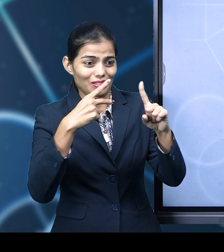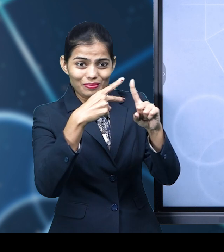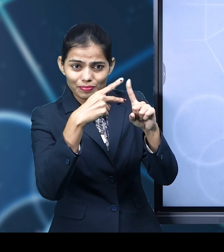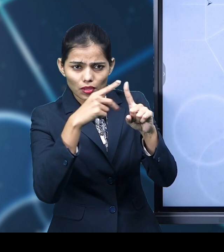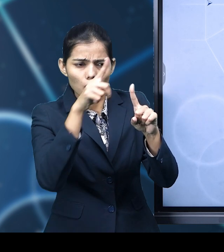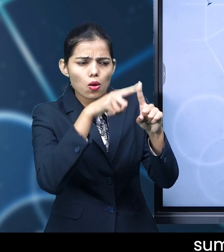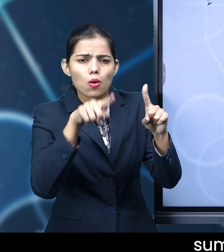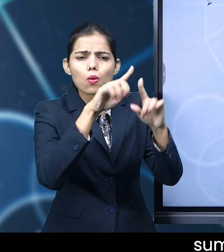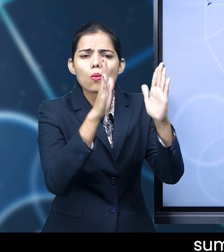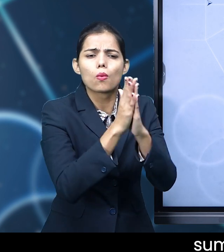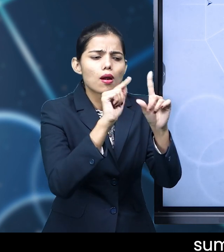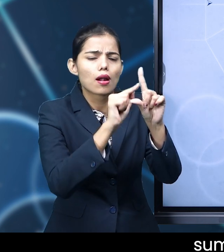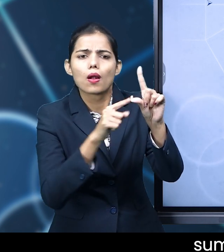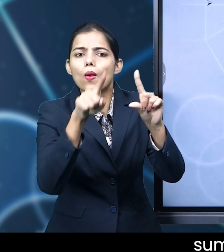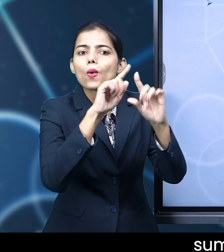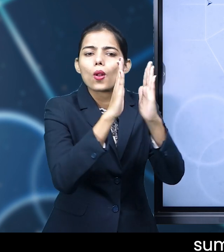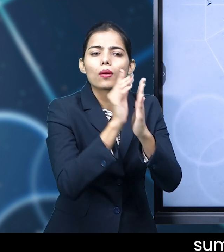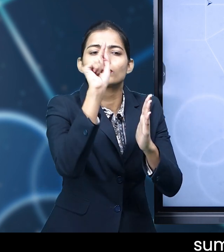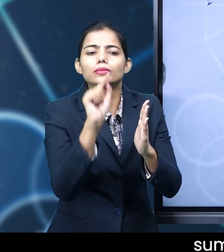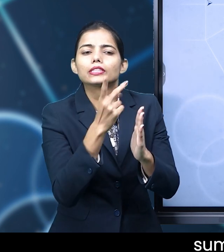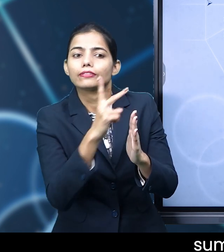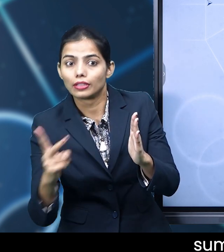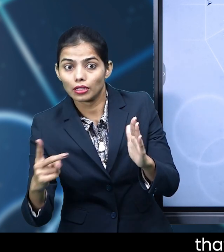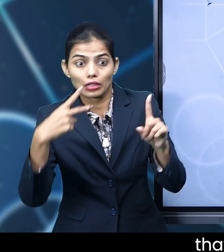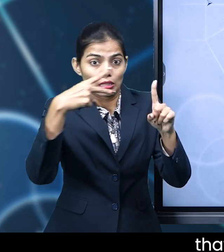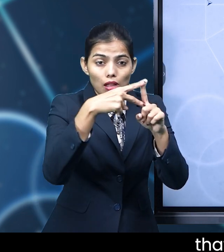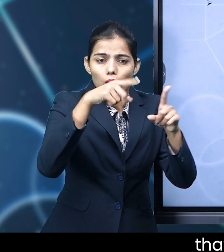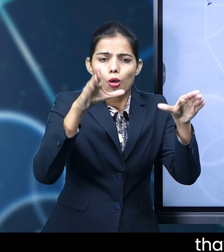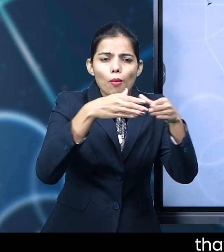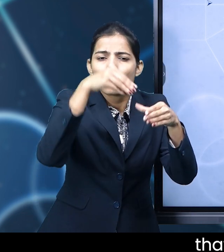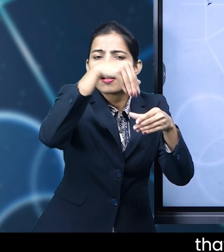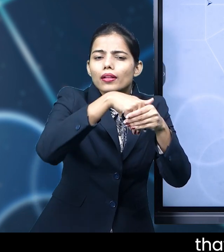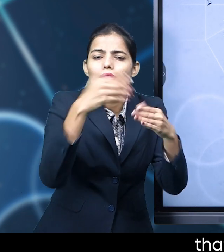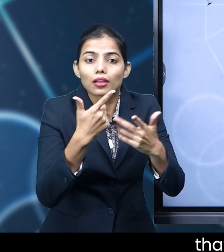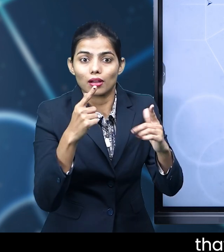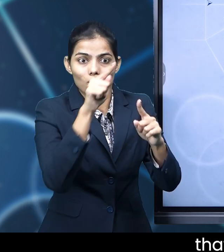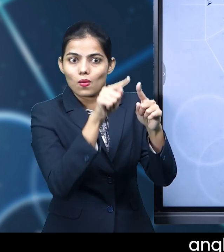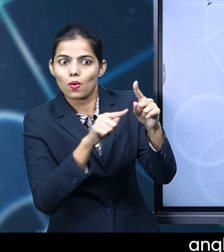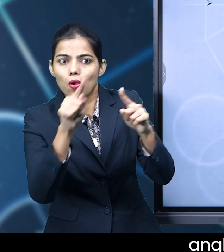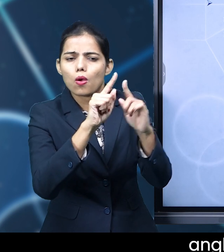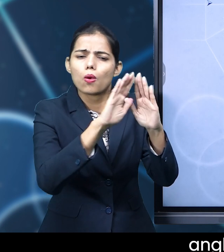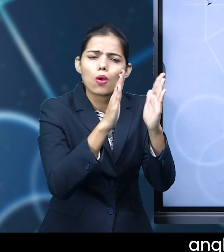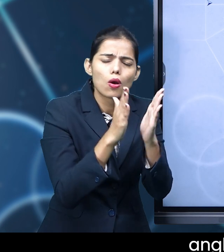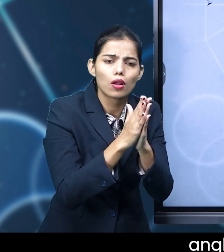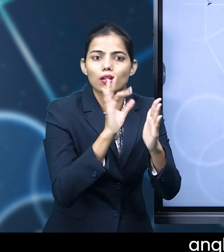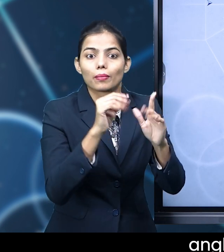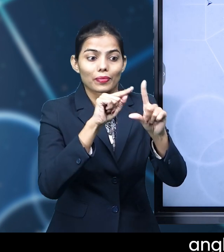The angle sum property of a triangle states that the sum of the three interior angles of a triangle